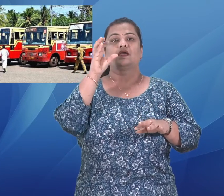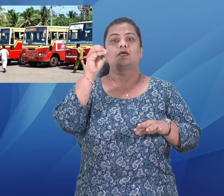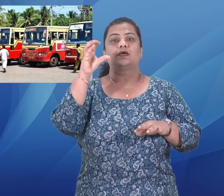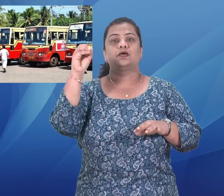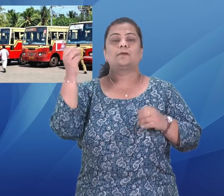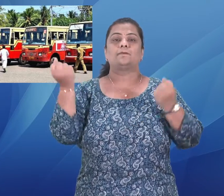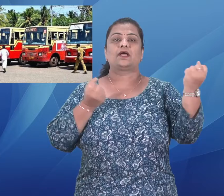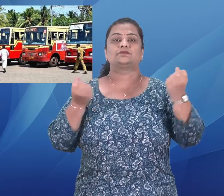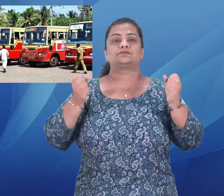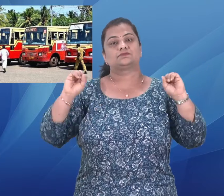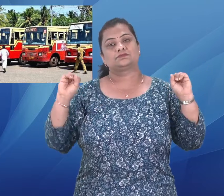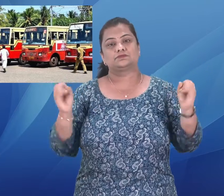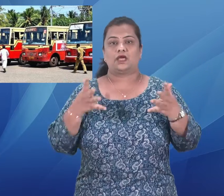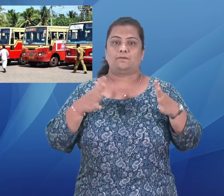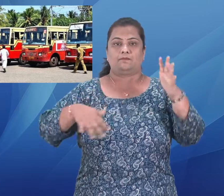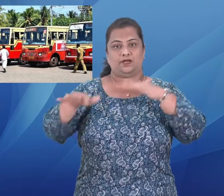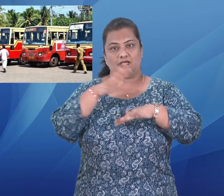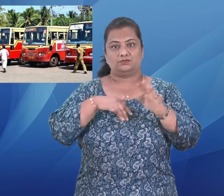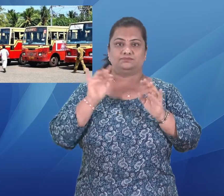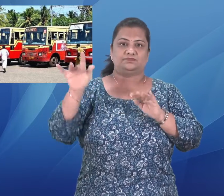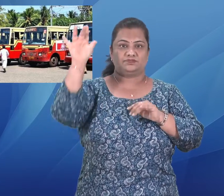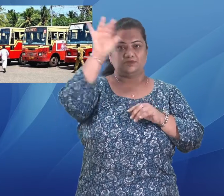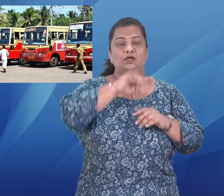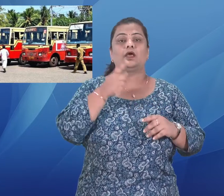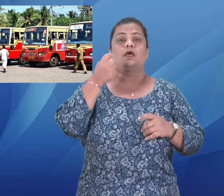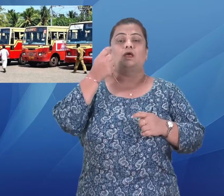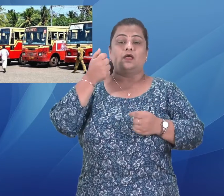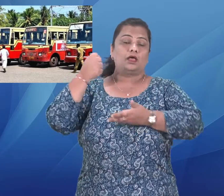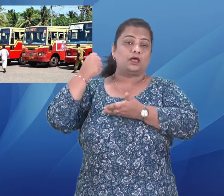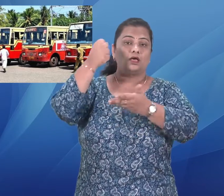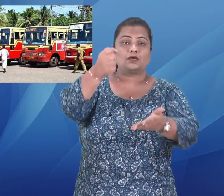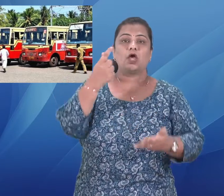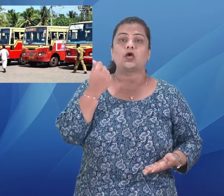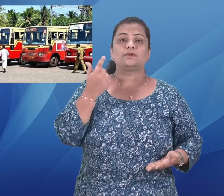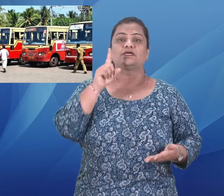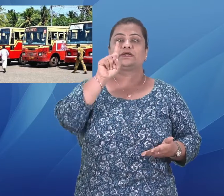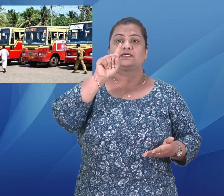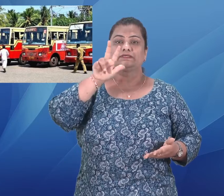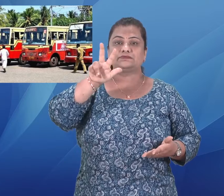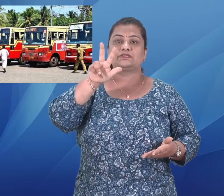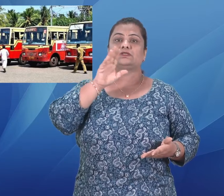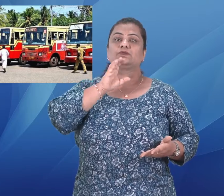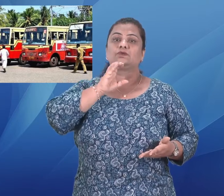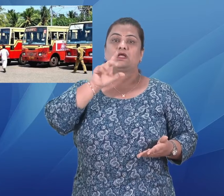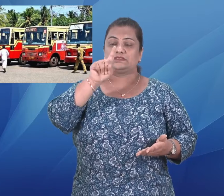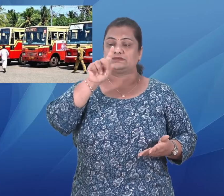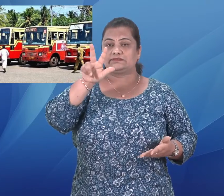centre's 18,000 crore project to augment urban public transport in Tier 2 and Tier 3 cities